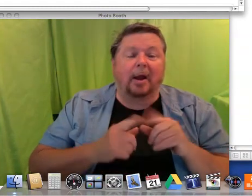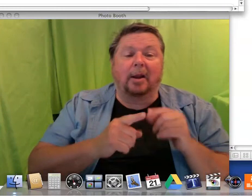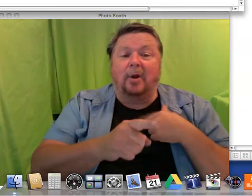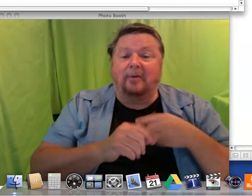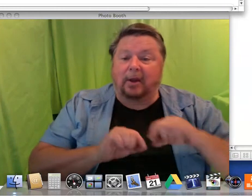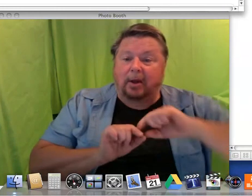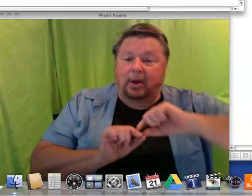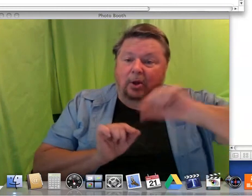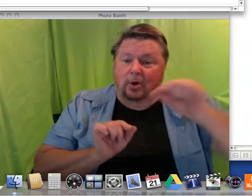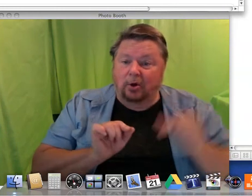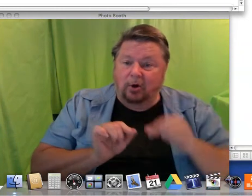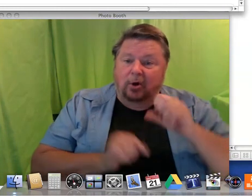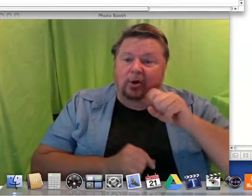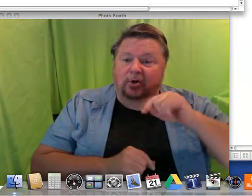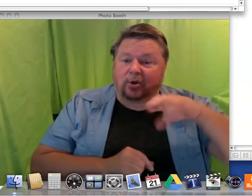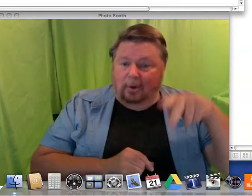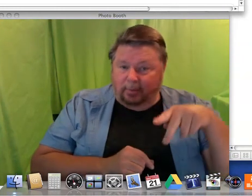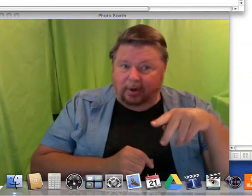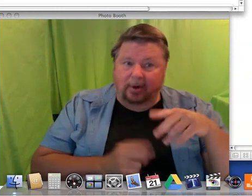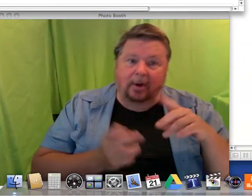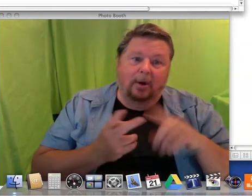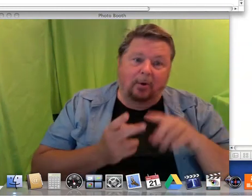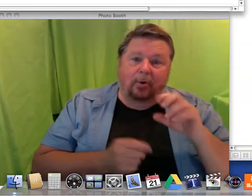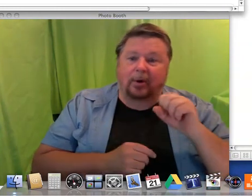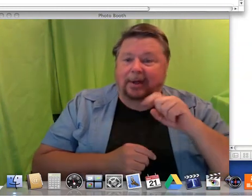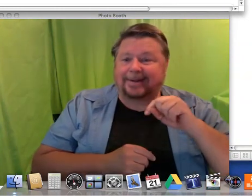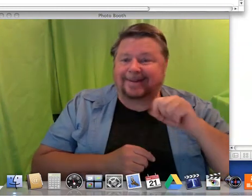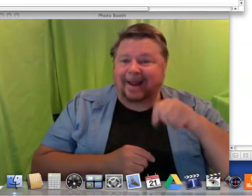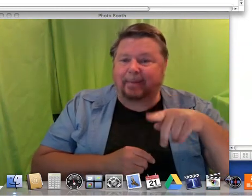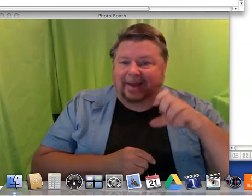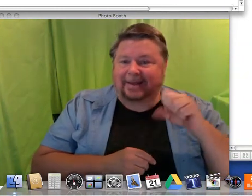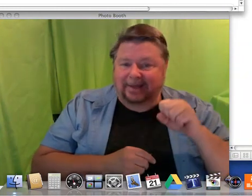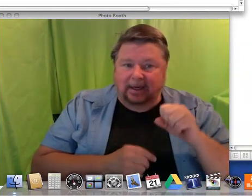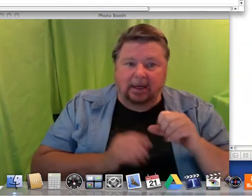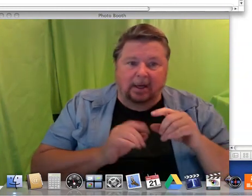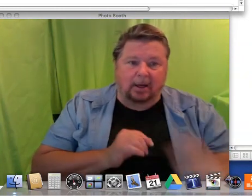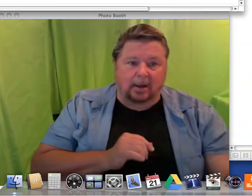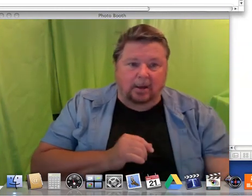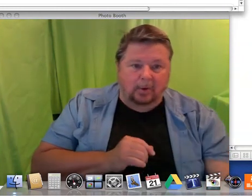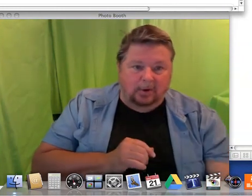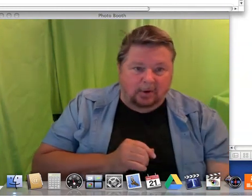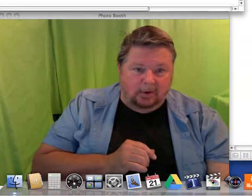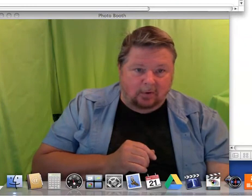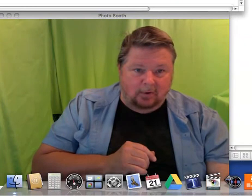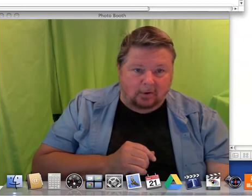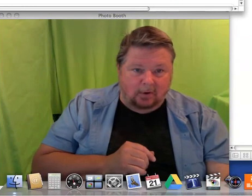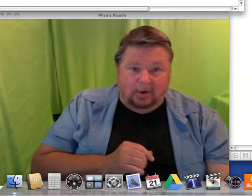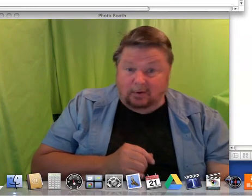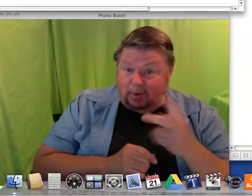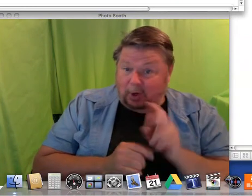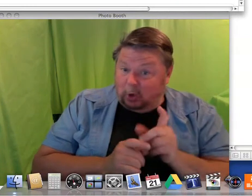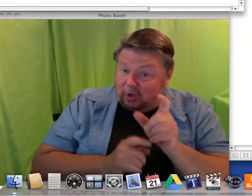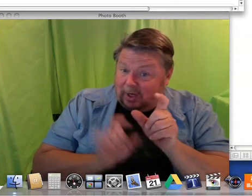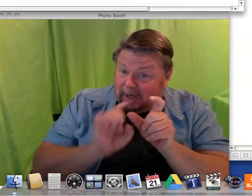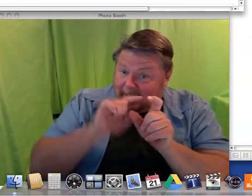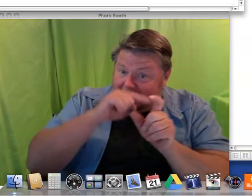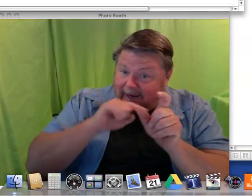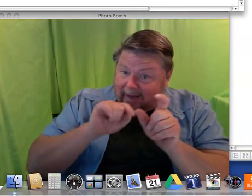And then you have the stirrup, or stapes, which is over here. It's one that